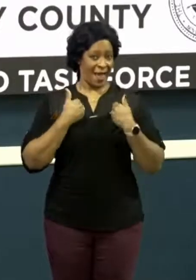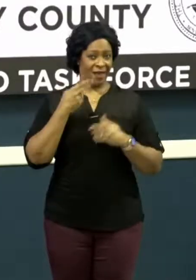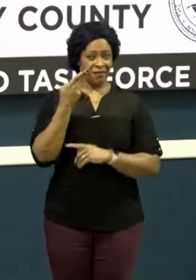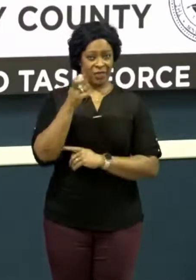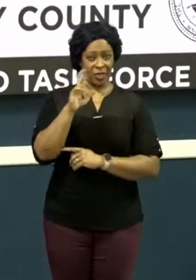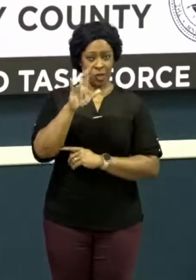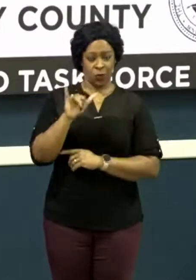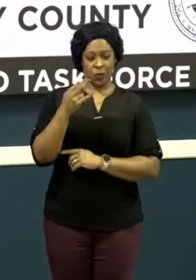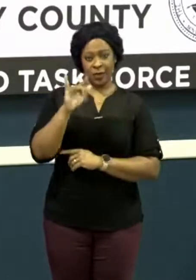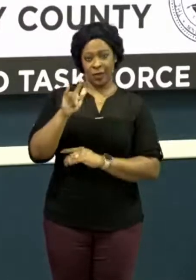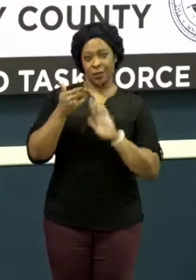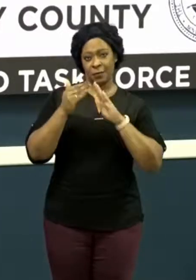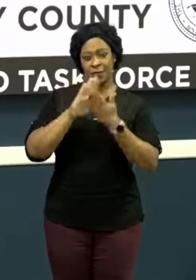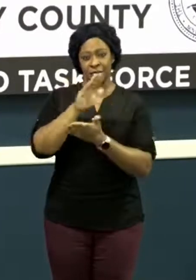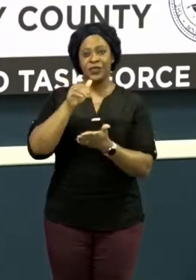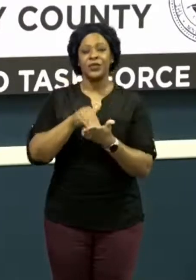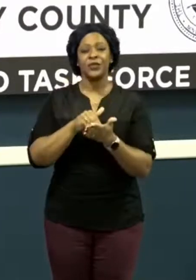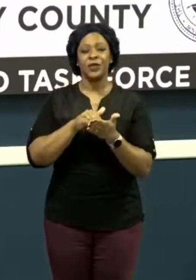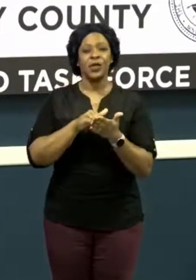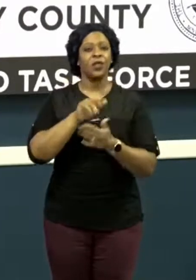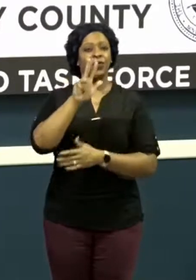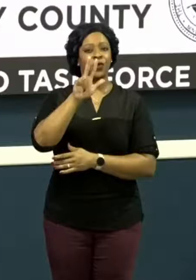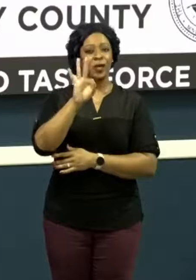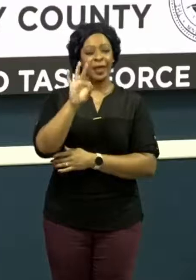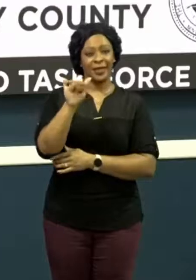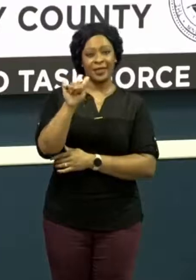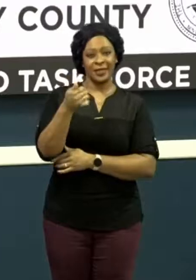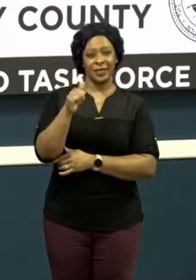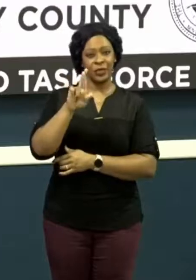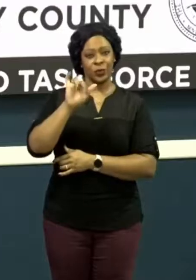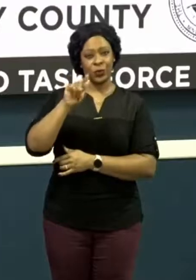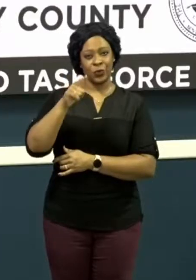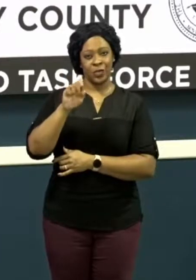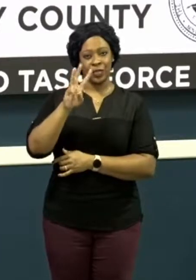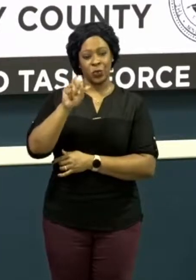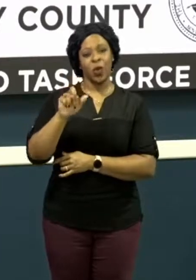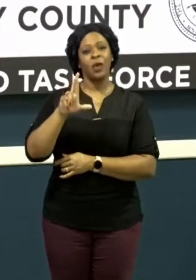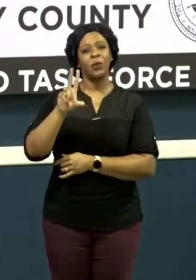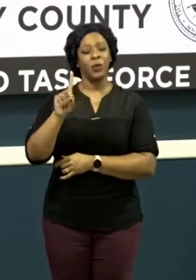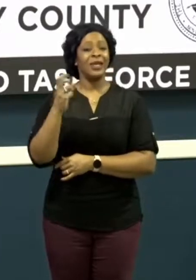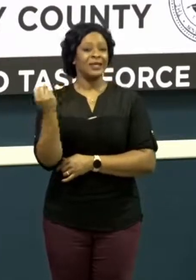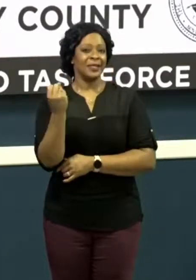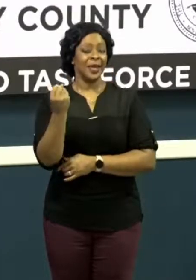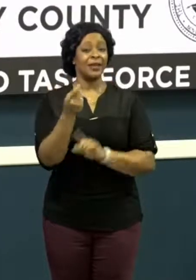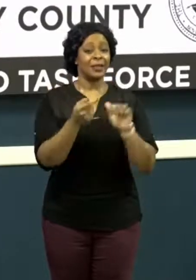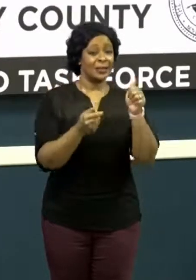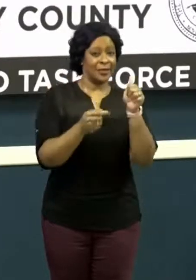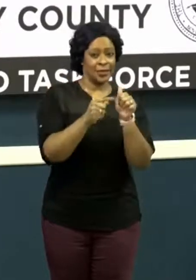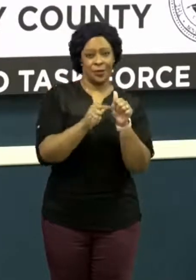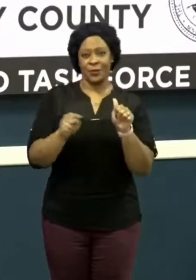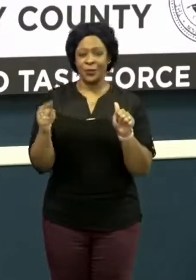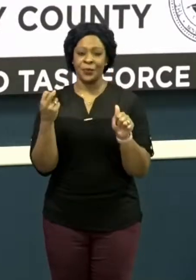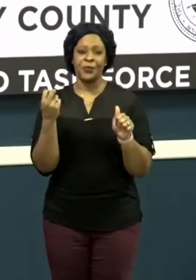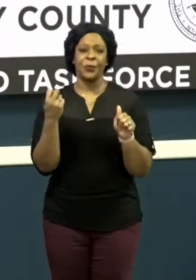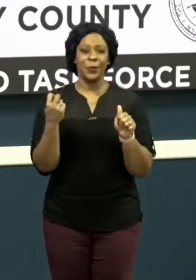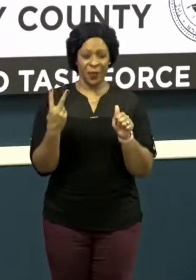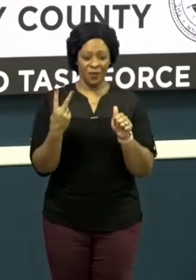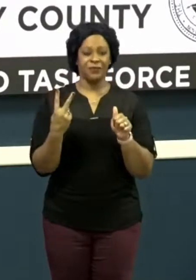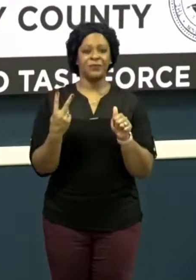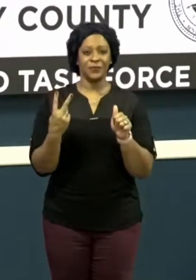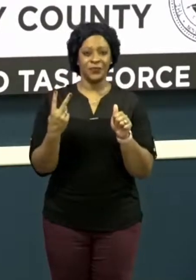Hickory Hill Community Center at 3910 Ridgeway Road on Saturday from 10 a.m. to 12